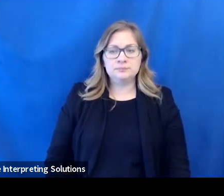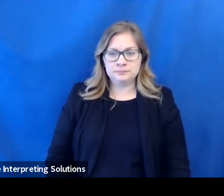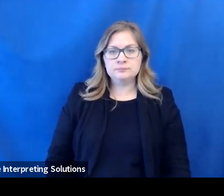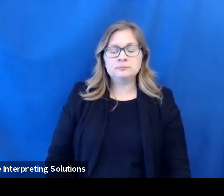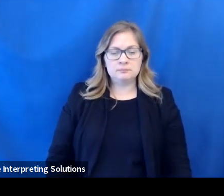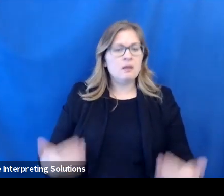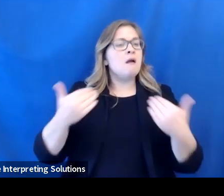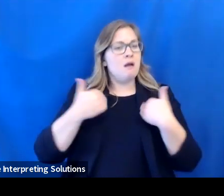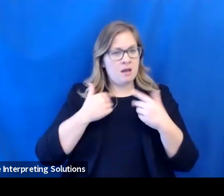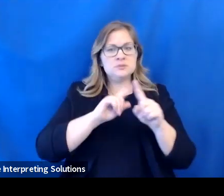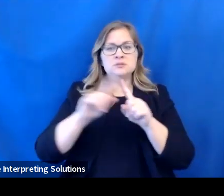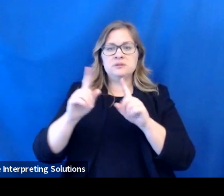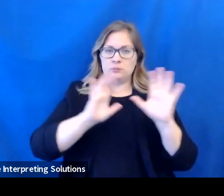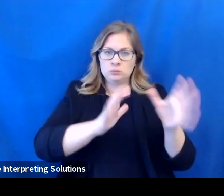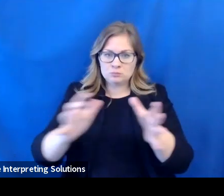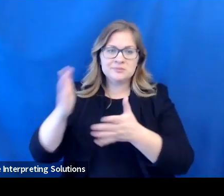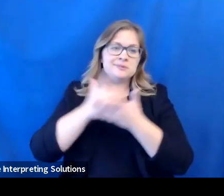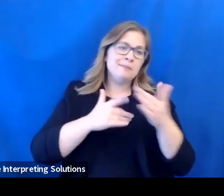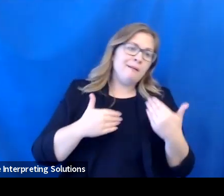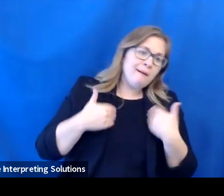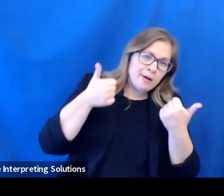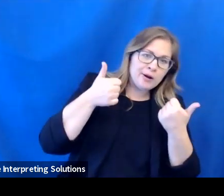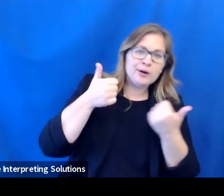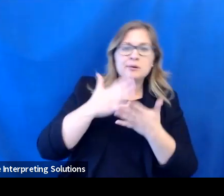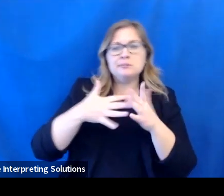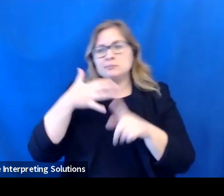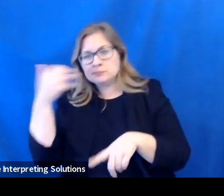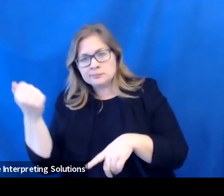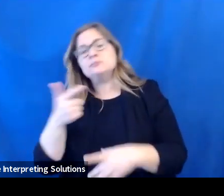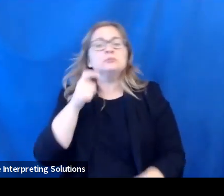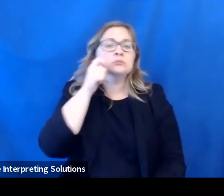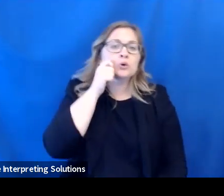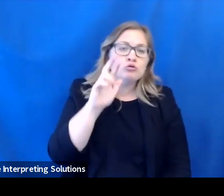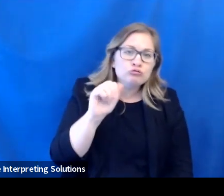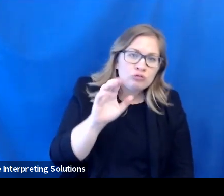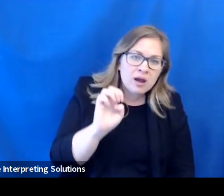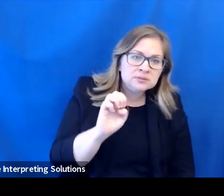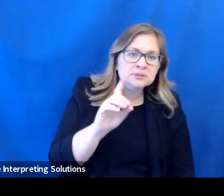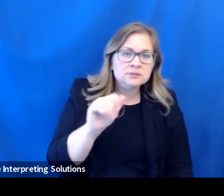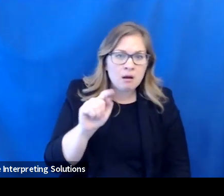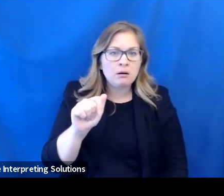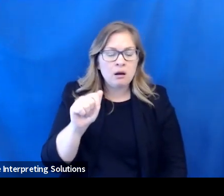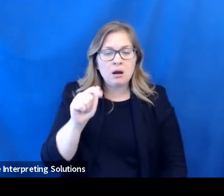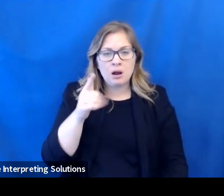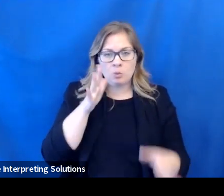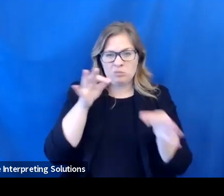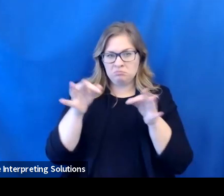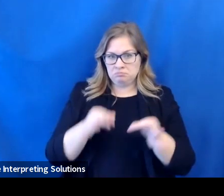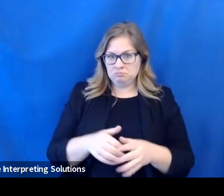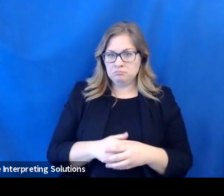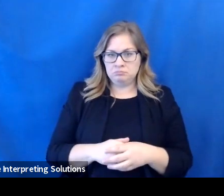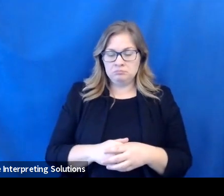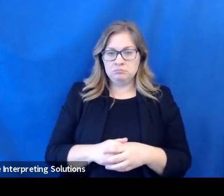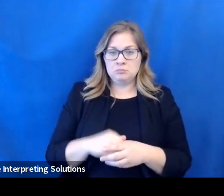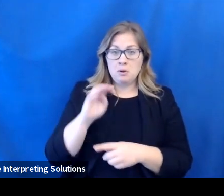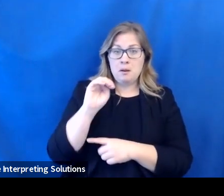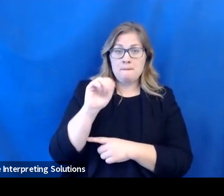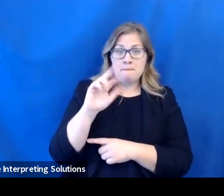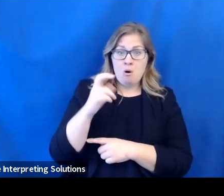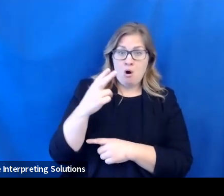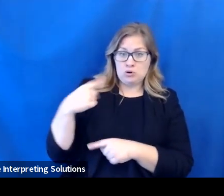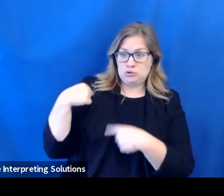week, I wanted to share some racial data around unemployment insurance. We have seen that since March 16th, 19% of people of